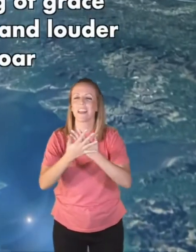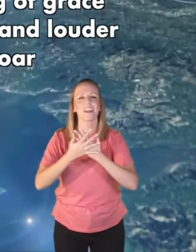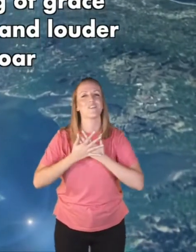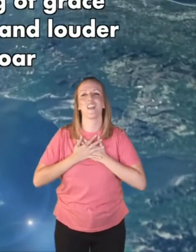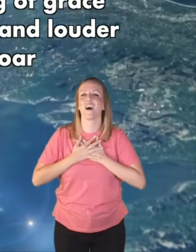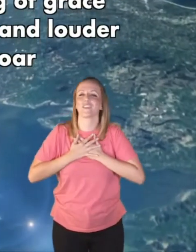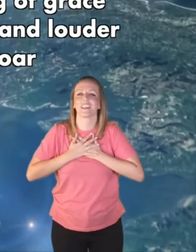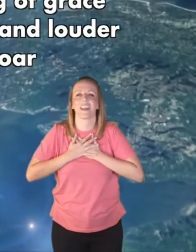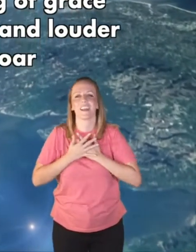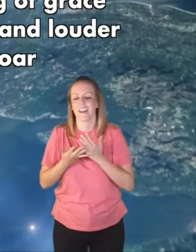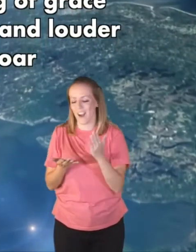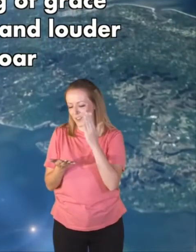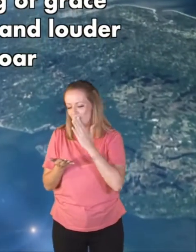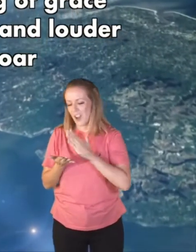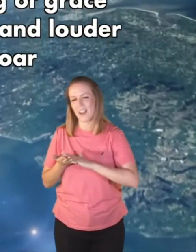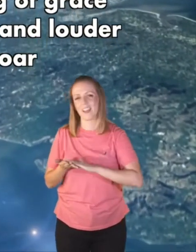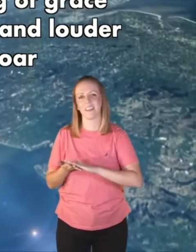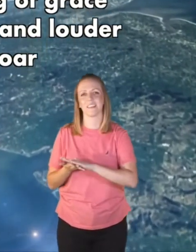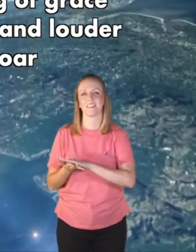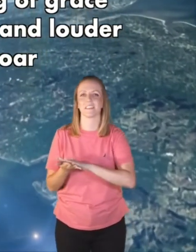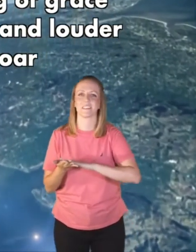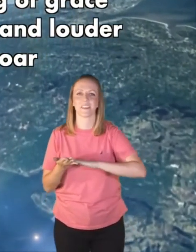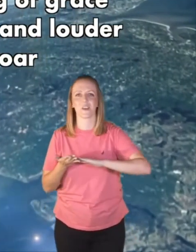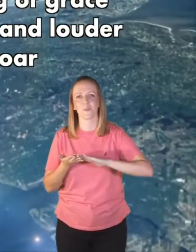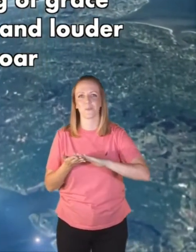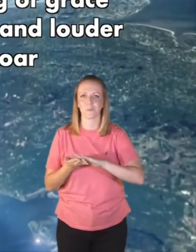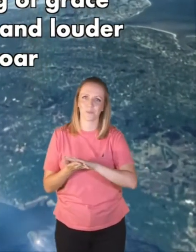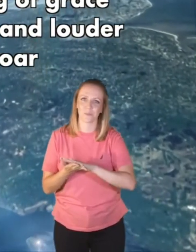made. King of love, King of grace.